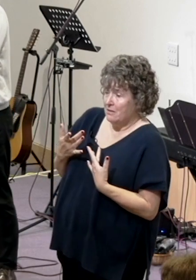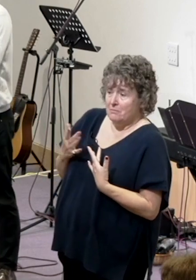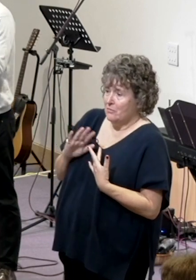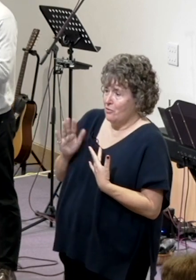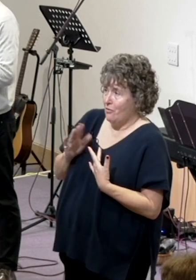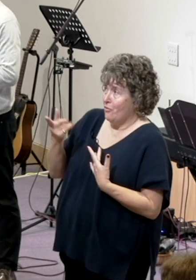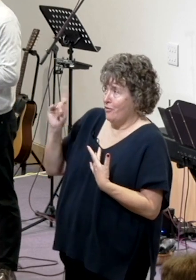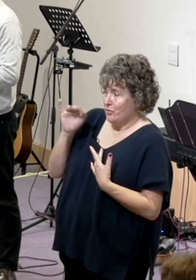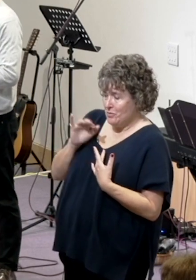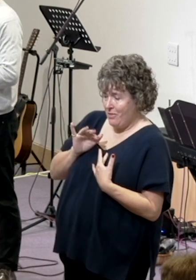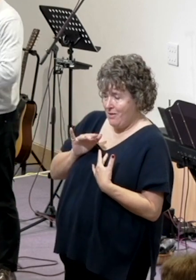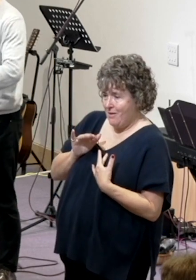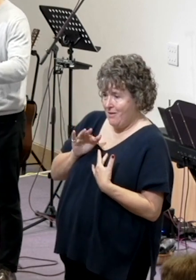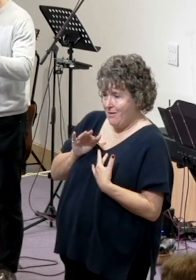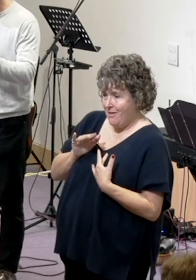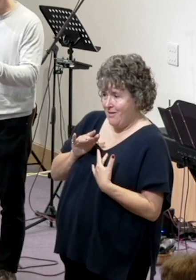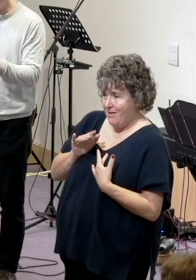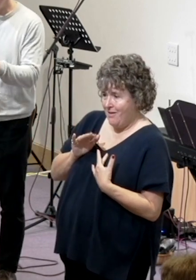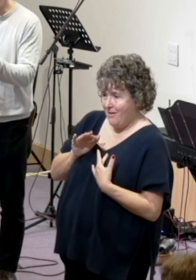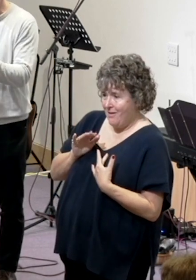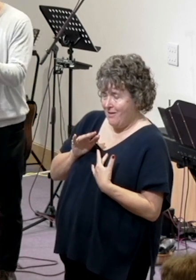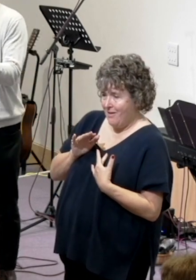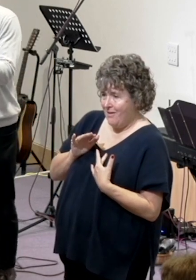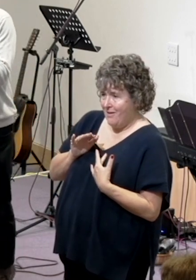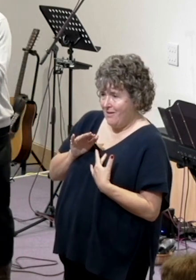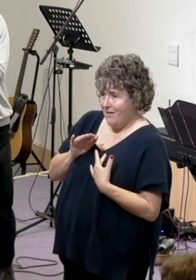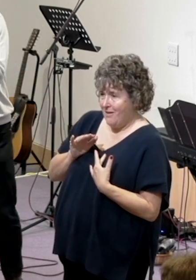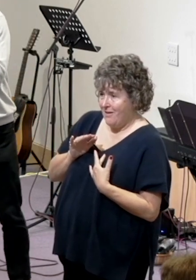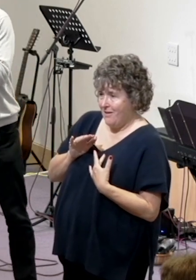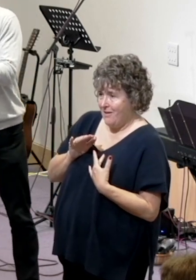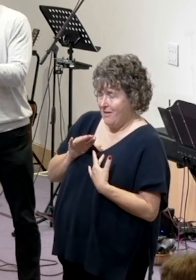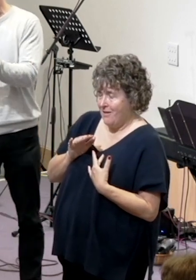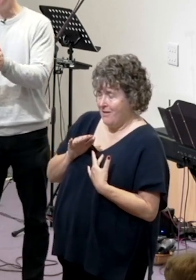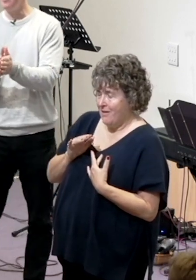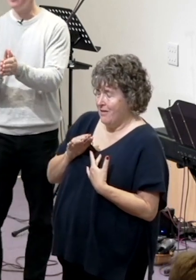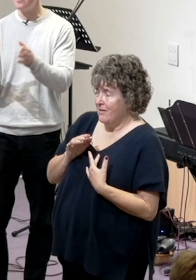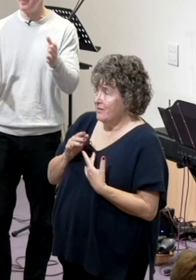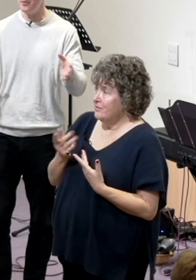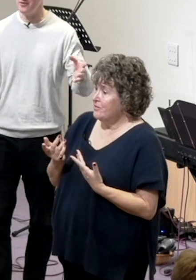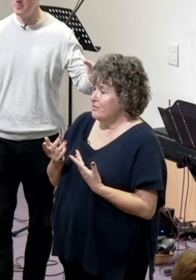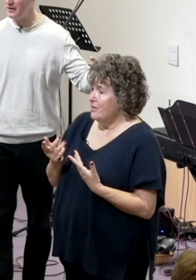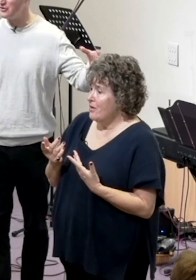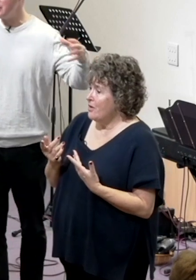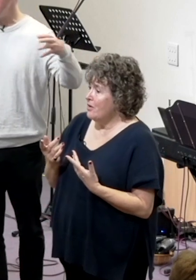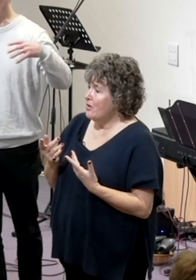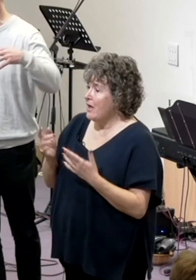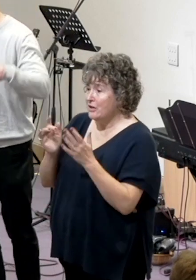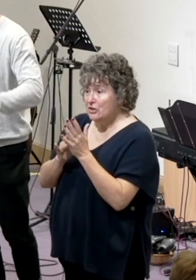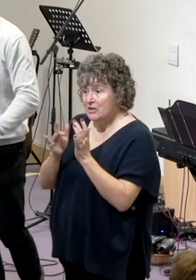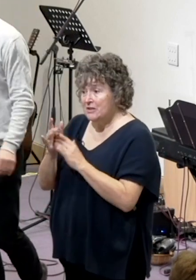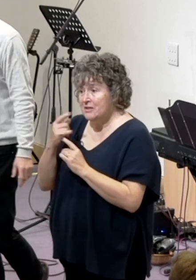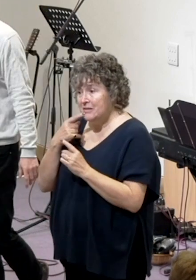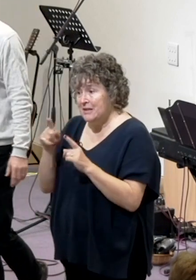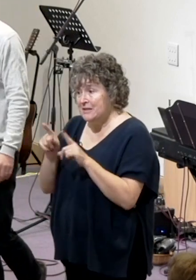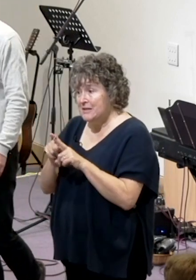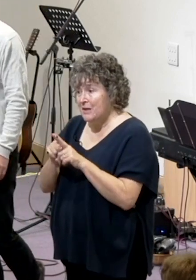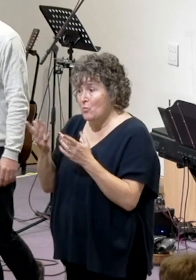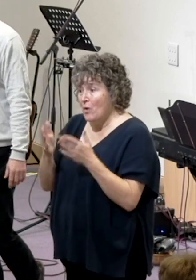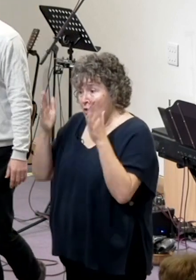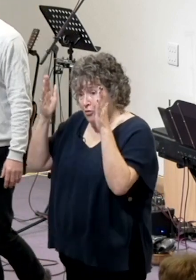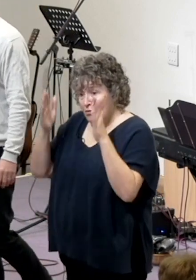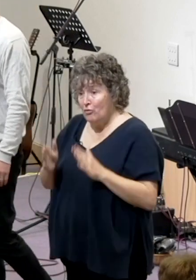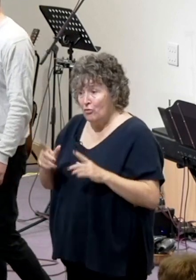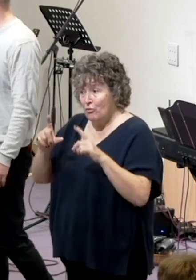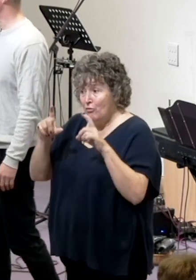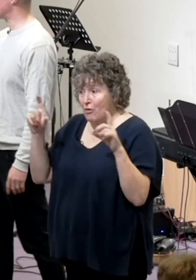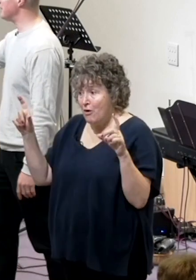was there. And those same words, my God, why have you forsaken me, were spoken by Jesus on the cross.